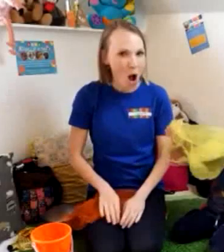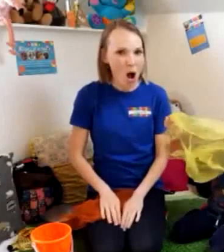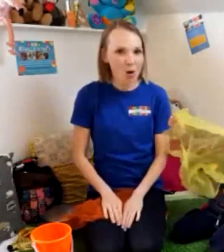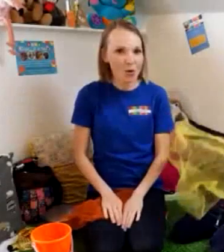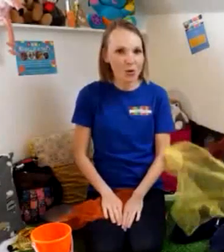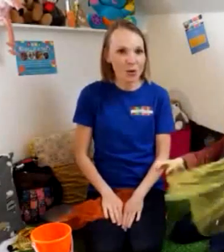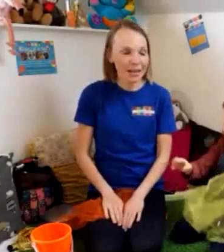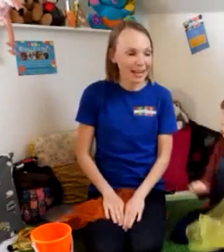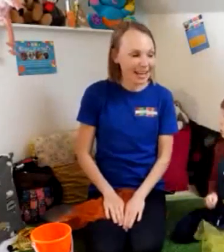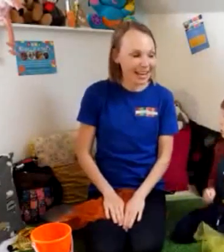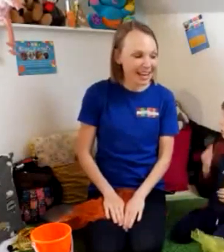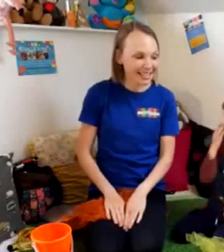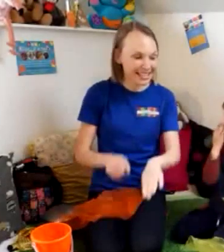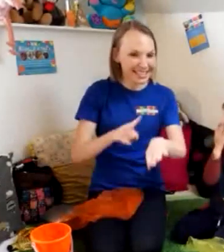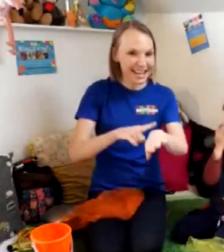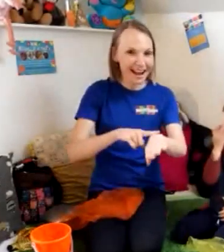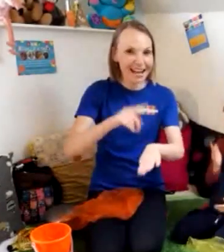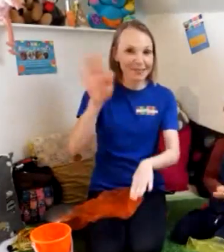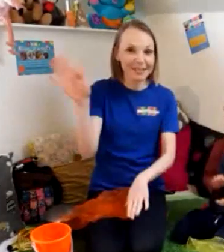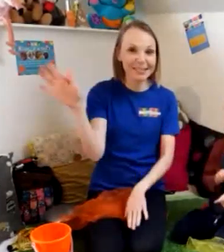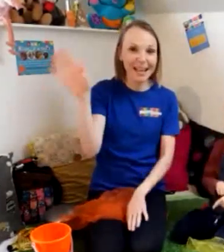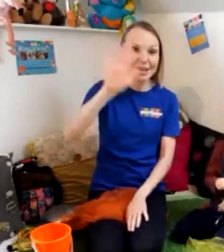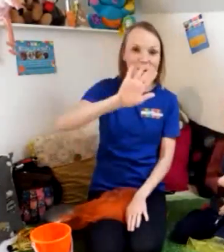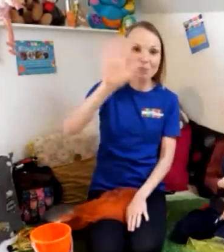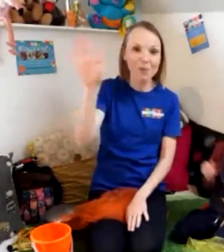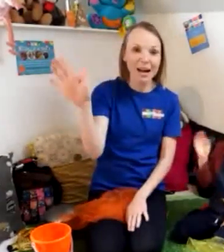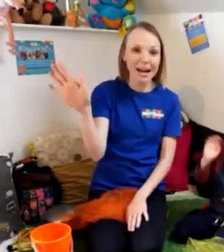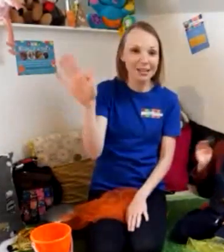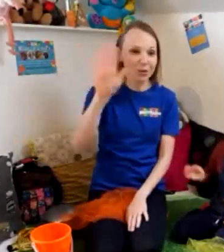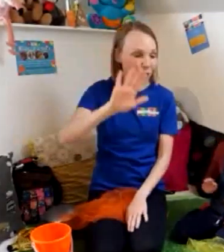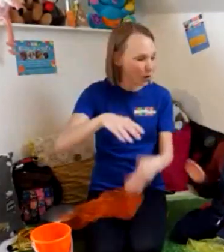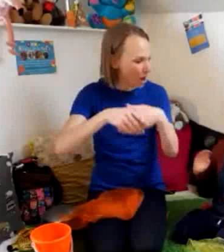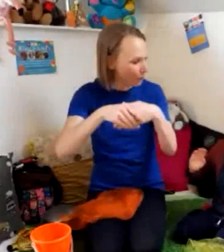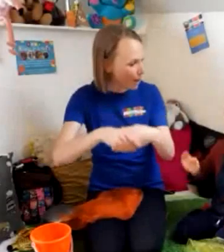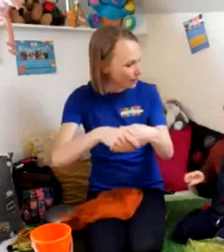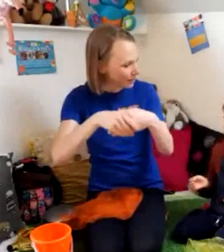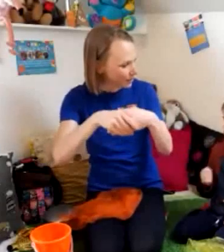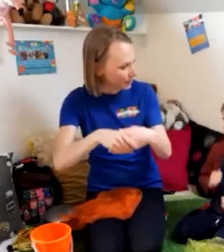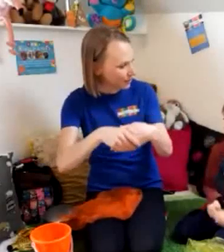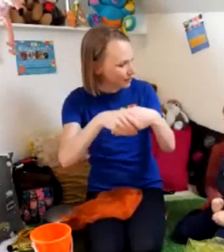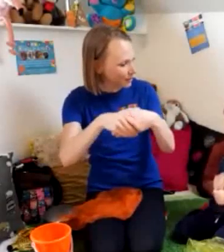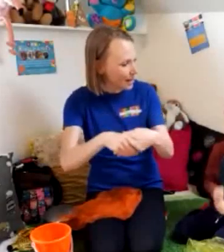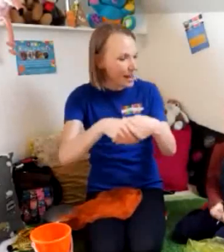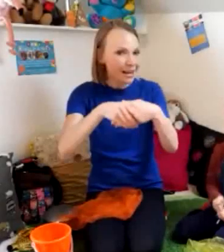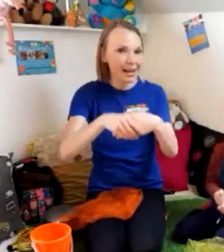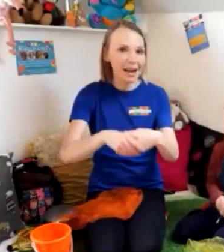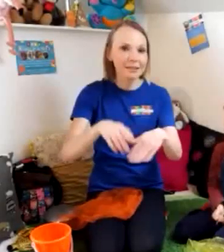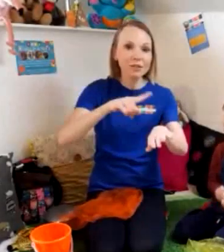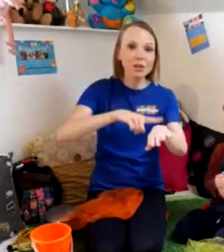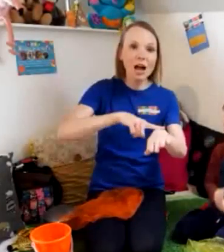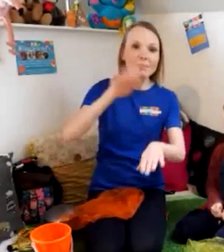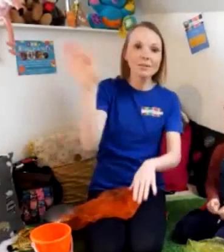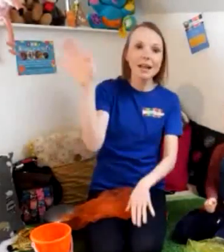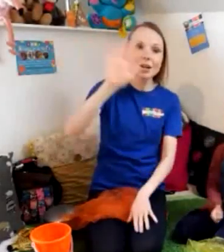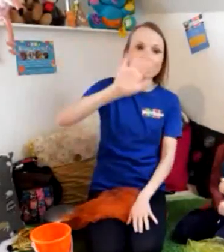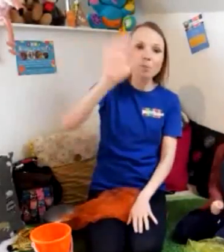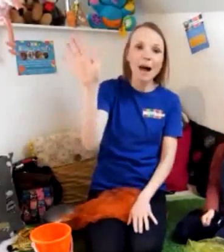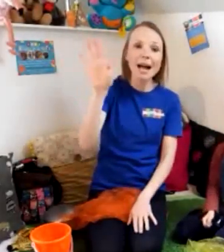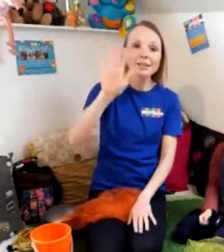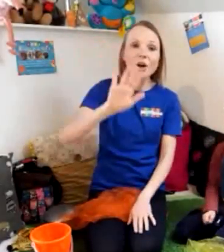Oh, it's time to say goodbye to all our friends. Yes, it's time to say goodbye to all